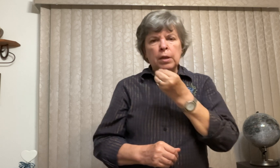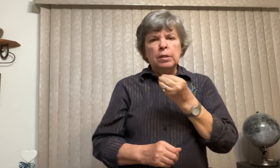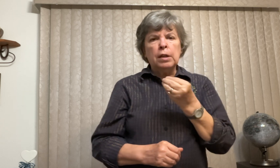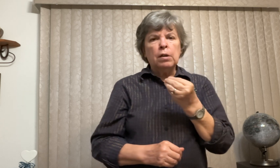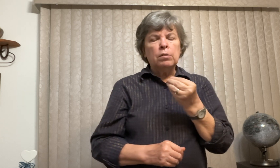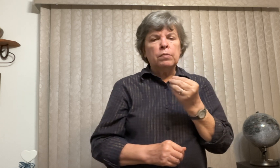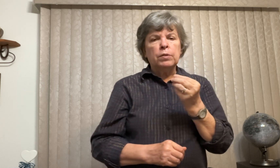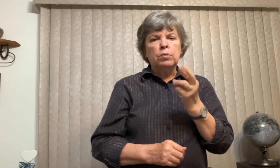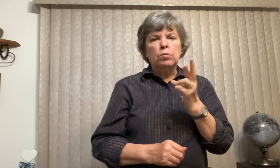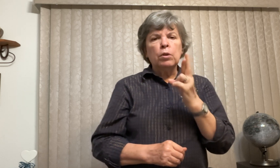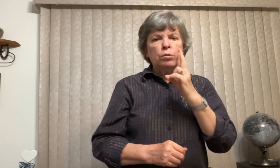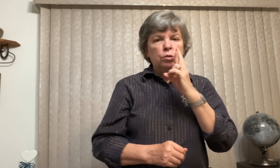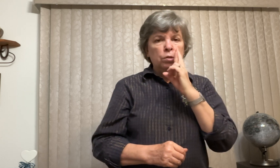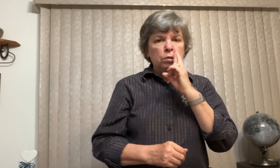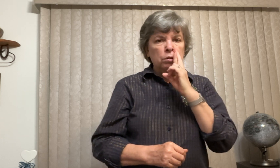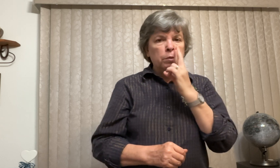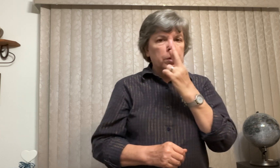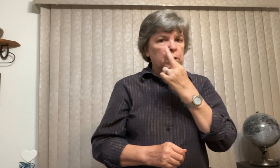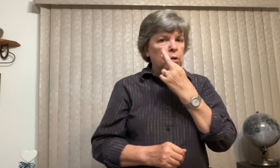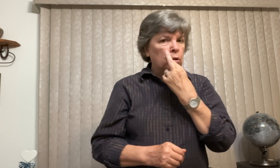Now, if it's a rose, you can do it with an R.